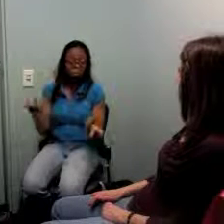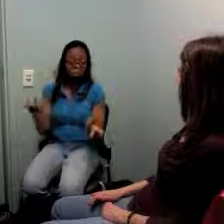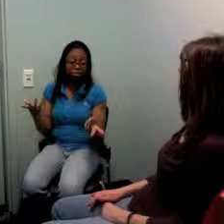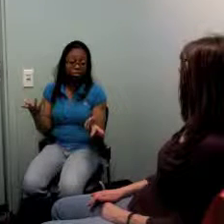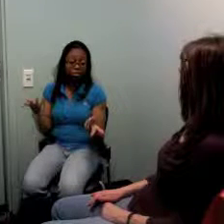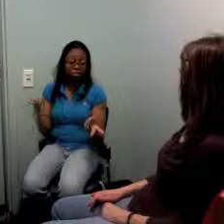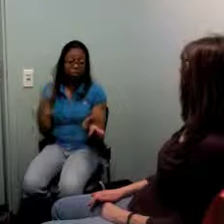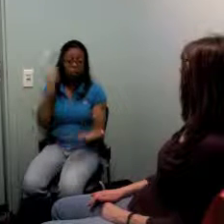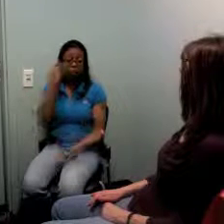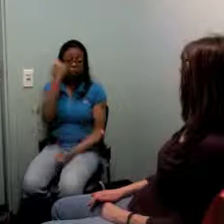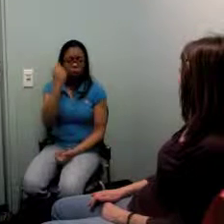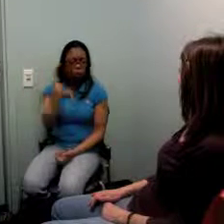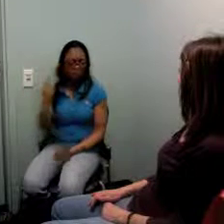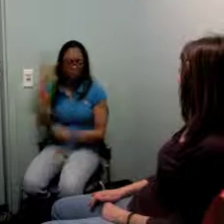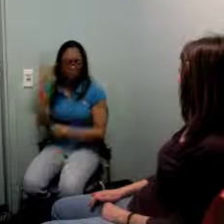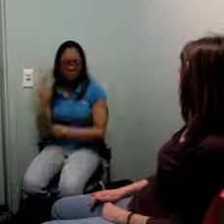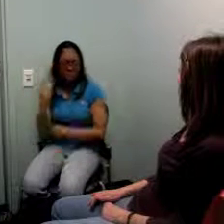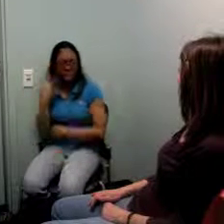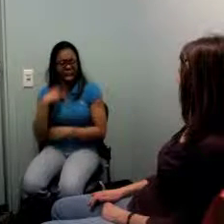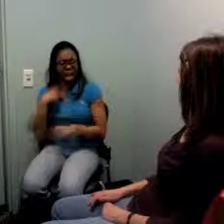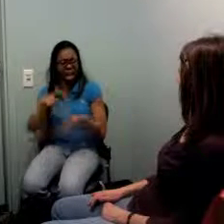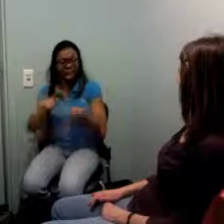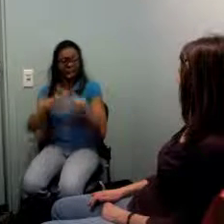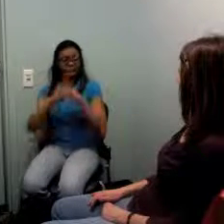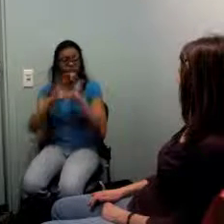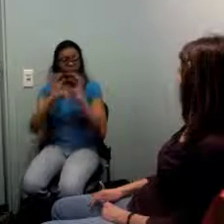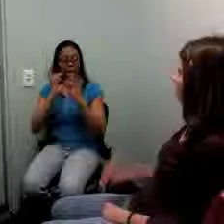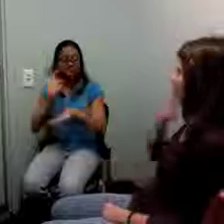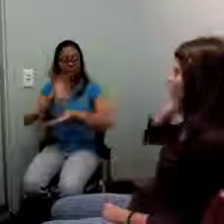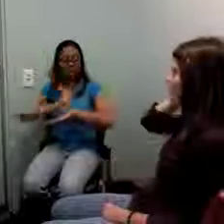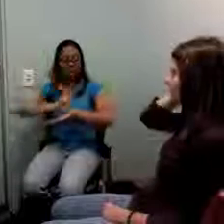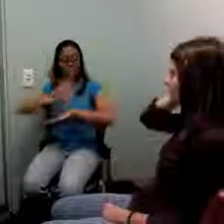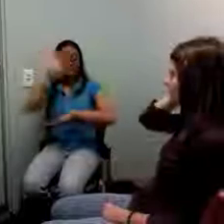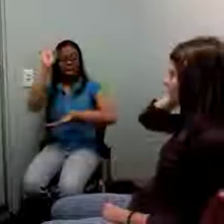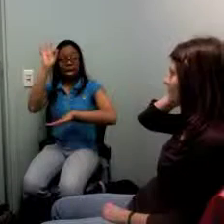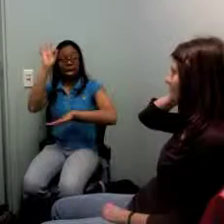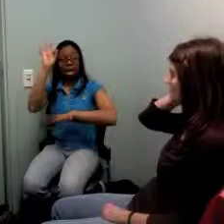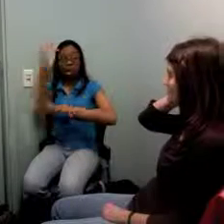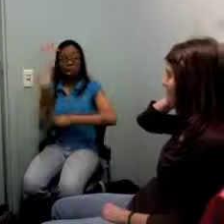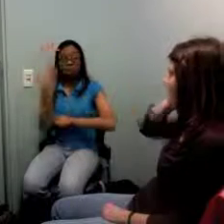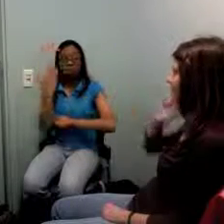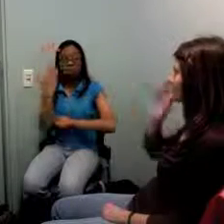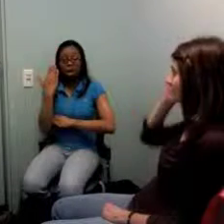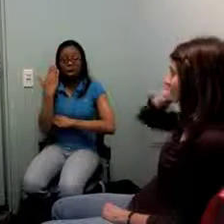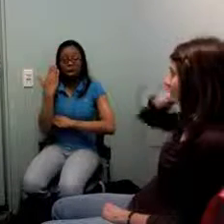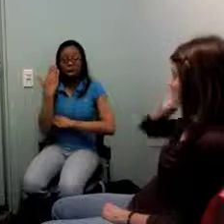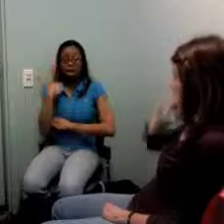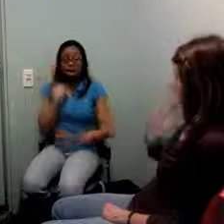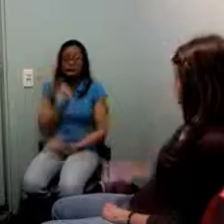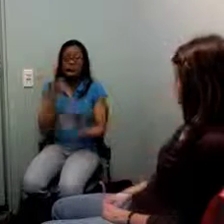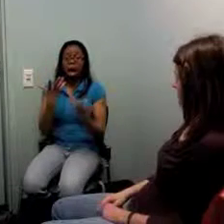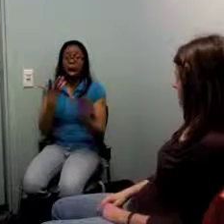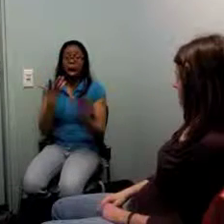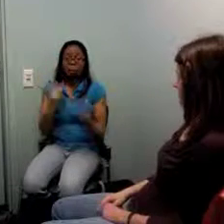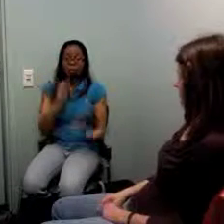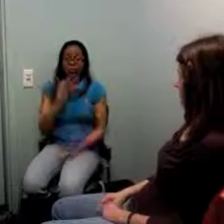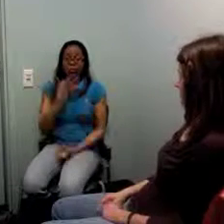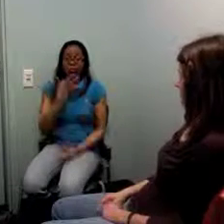Tuesdays and Wednesdays, I start class at 9 o'clock in the morning, and then I like to get out of here by 3 o'clock because of